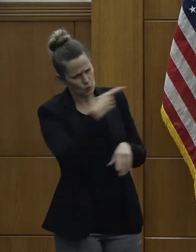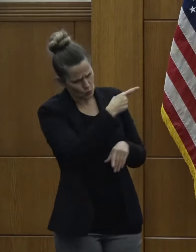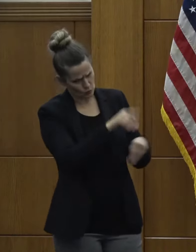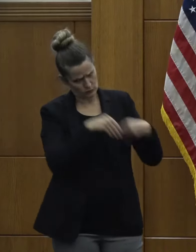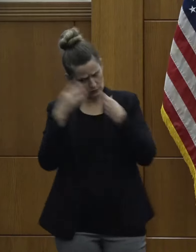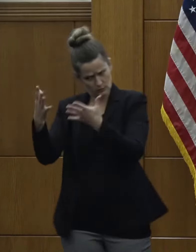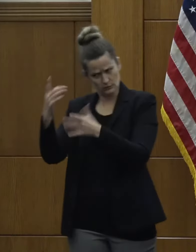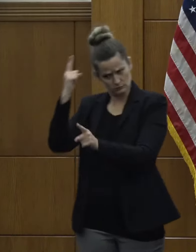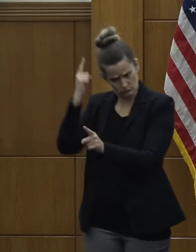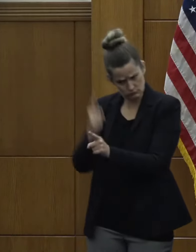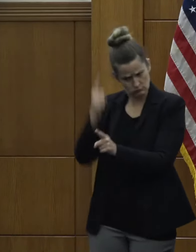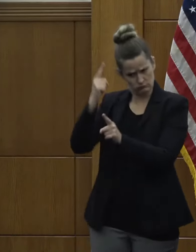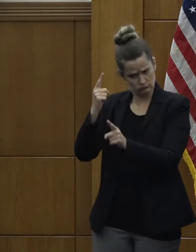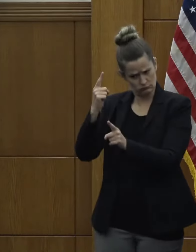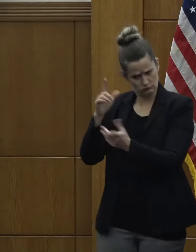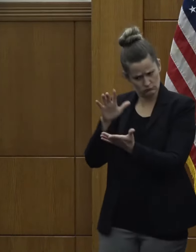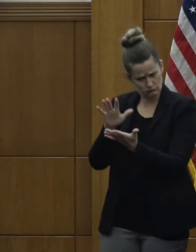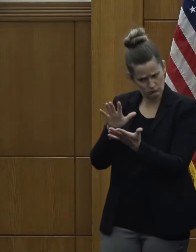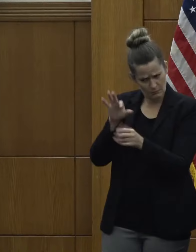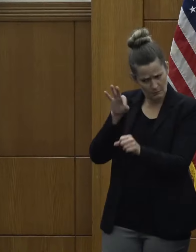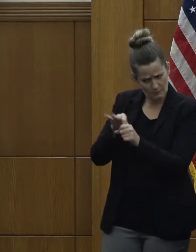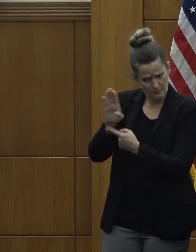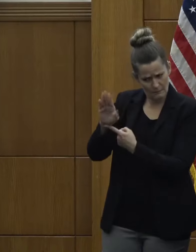only put one ballot into the machine.